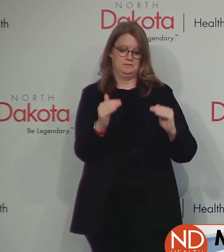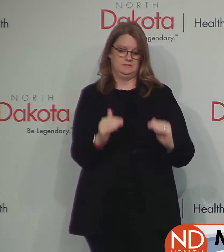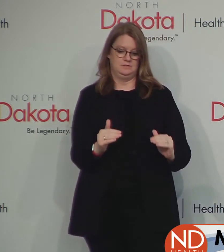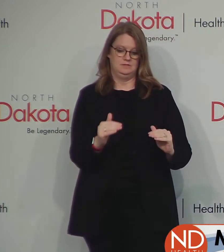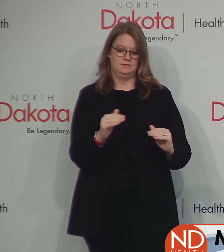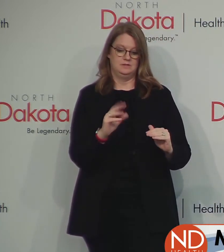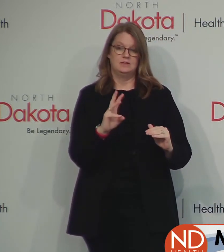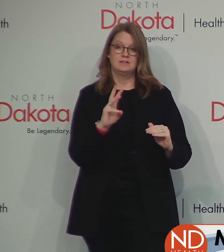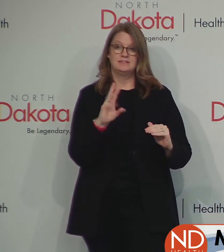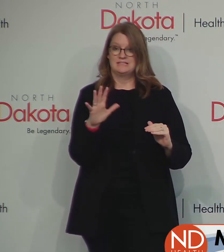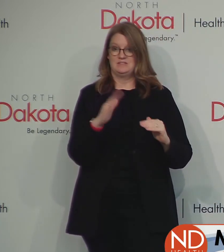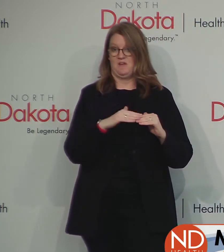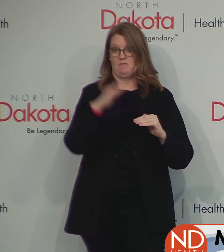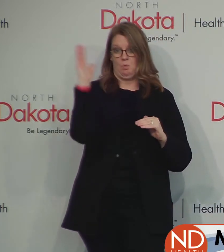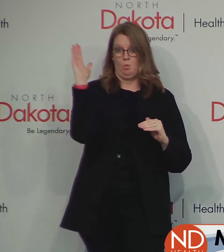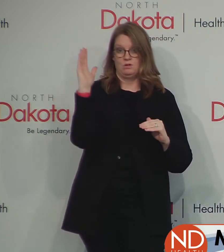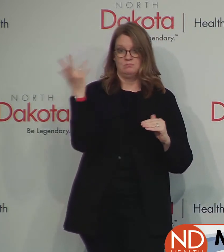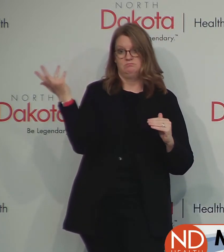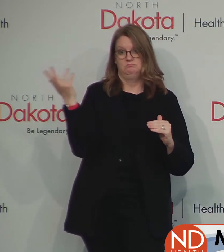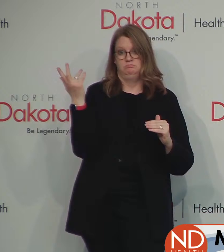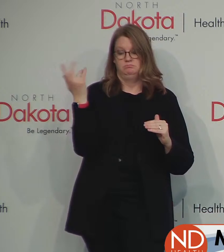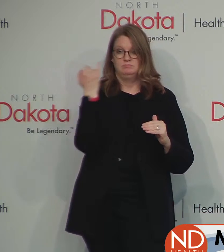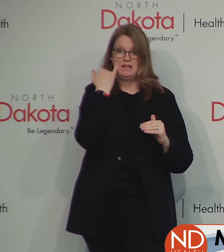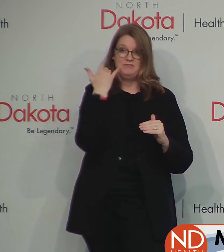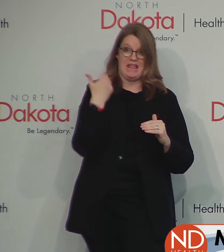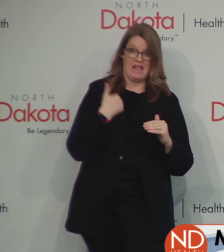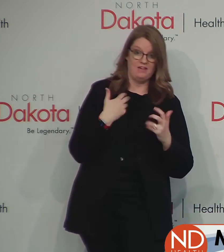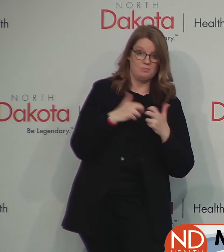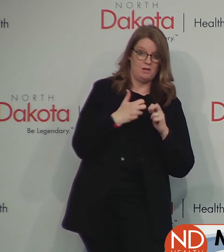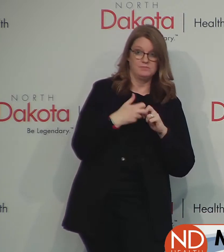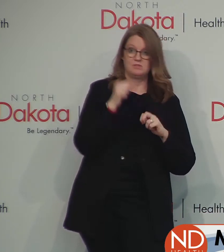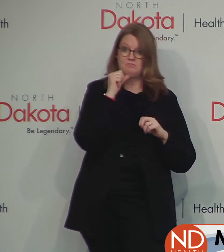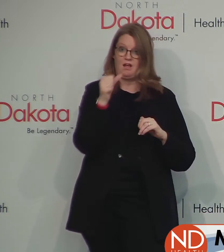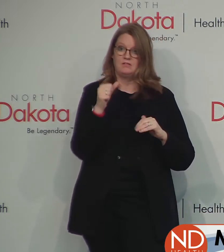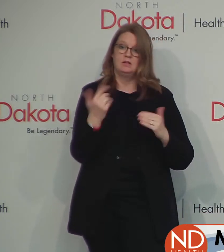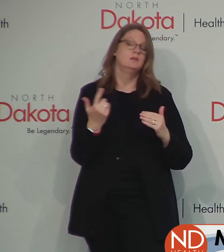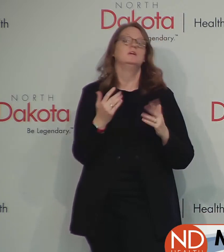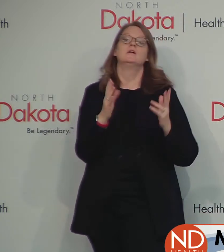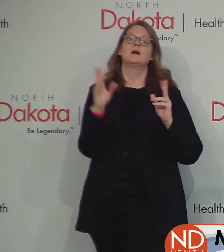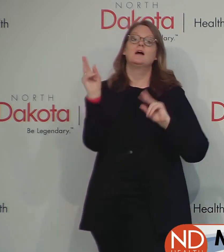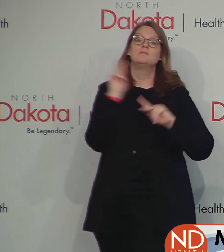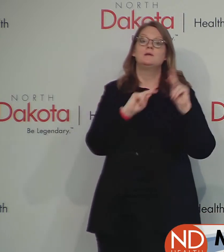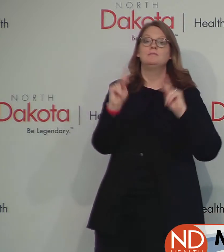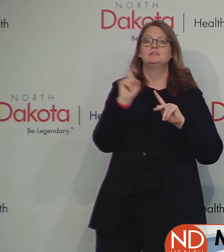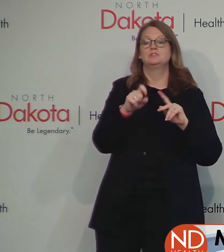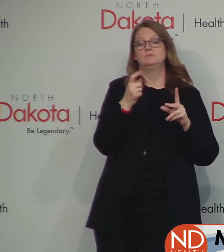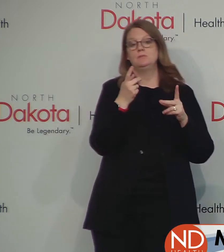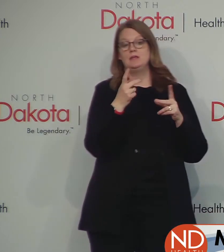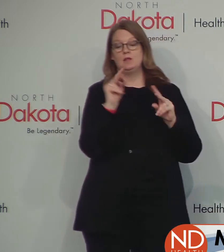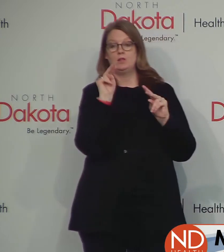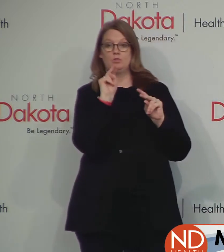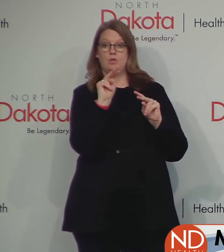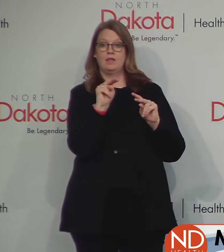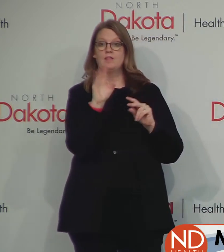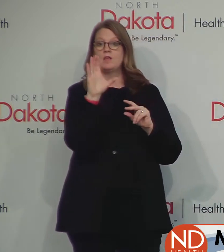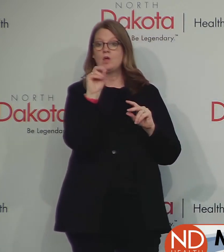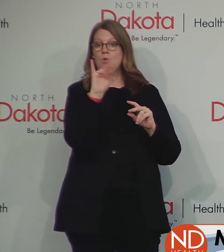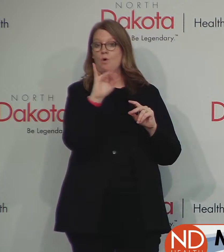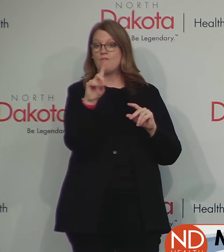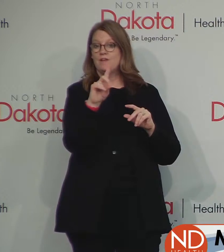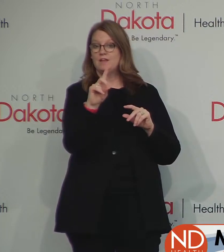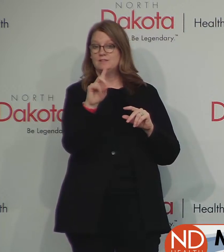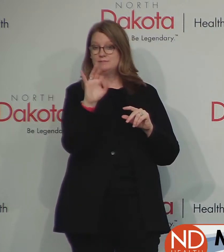65 and older regardless of health conditions. People should look at our COVID vaccine locator on our website,